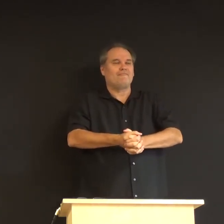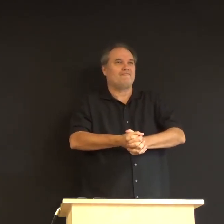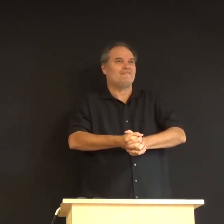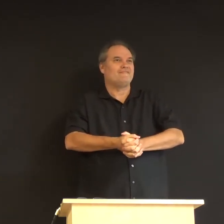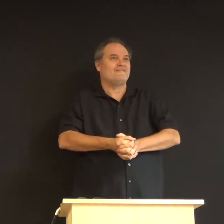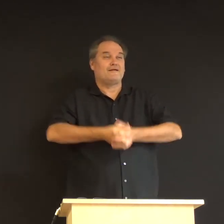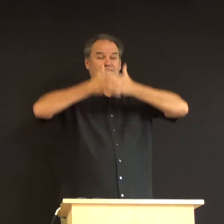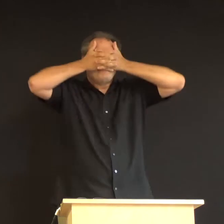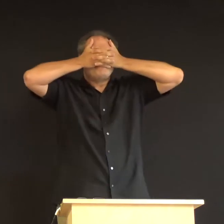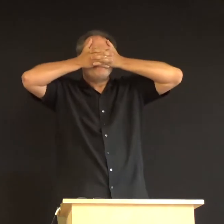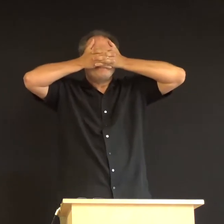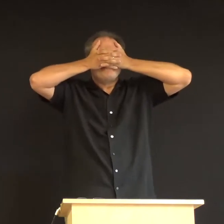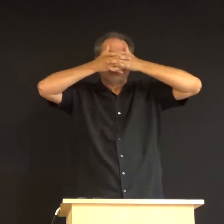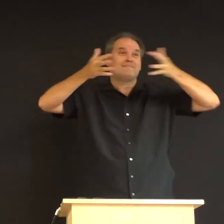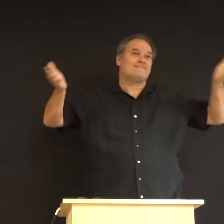eyes, tie up their hands or whatever,